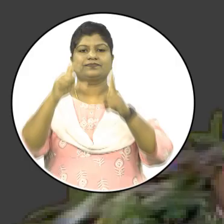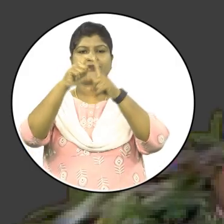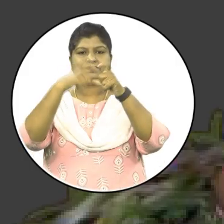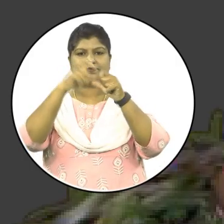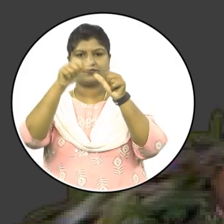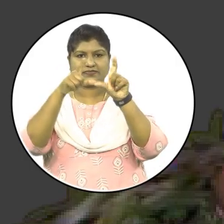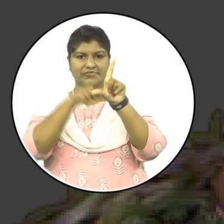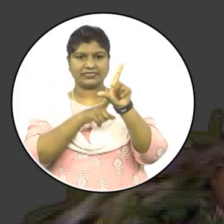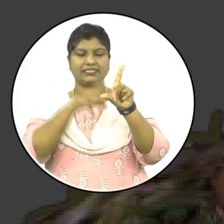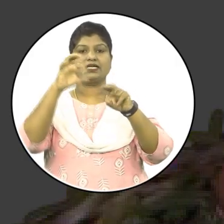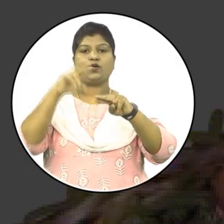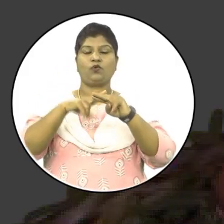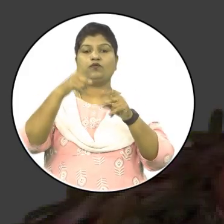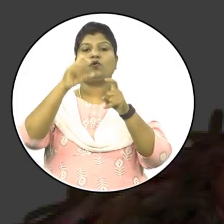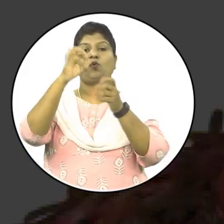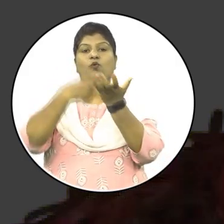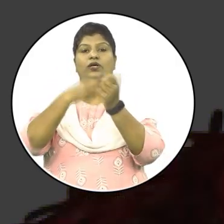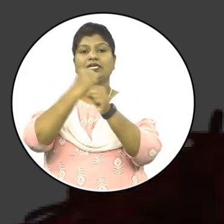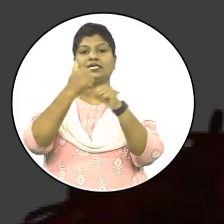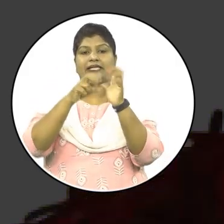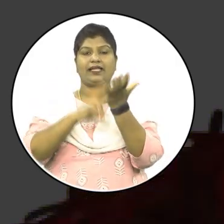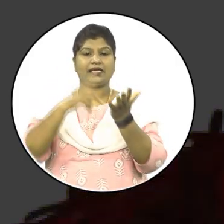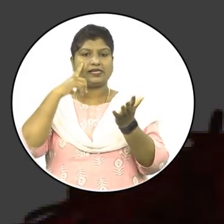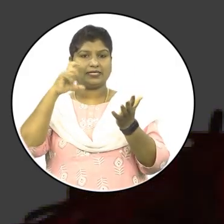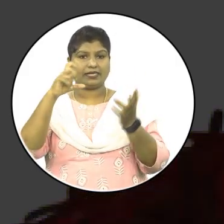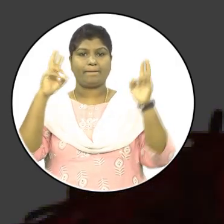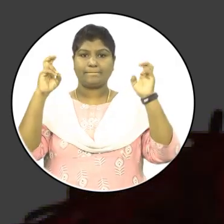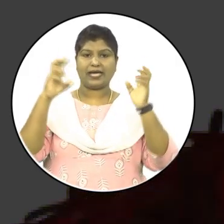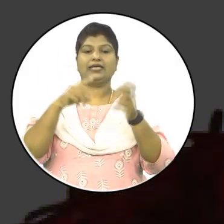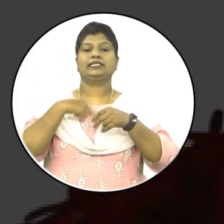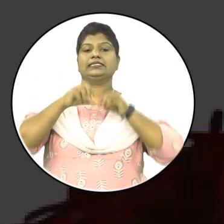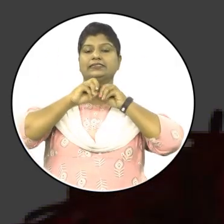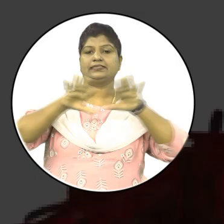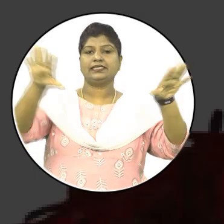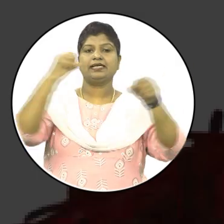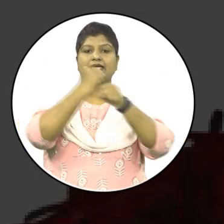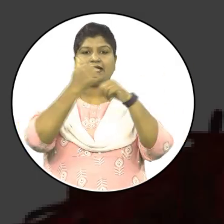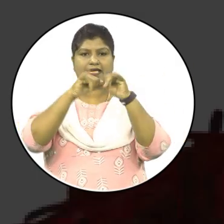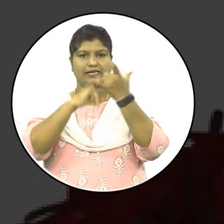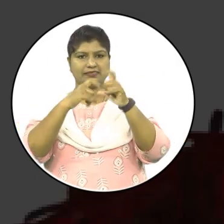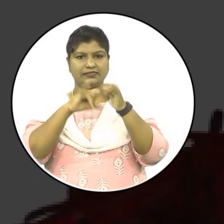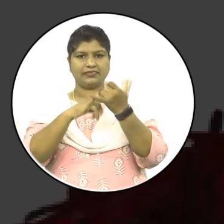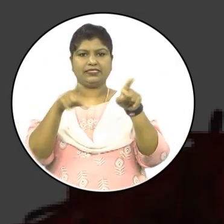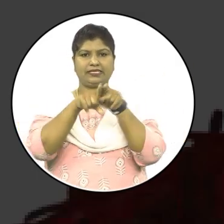Decay of organic matter releases gases like ammonia